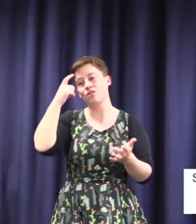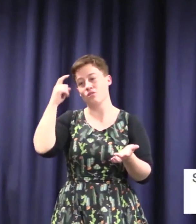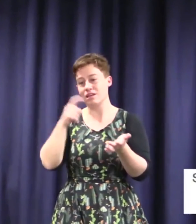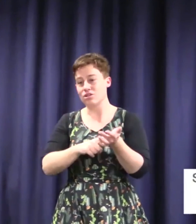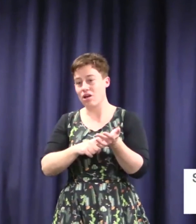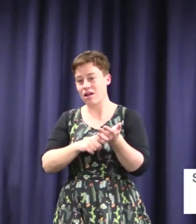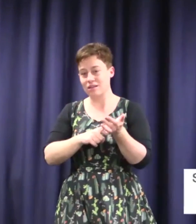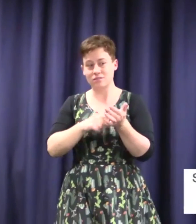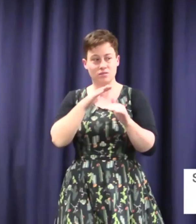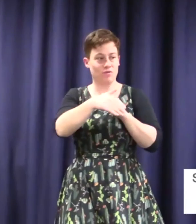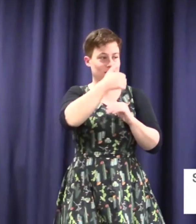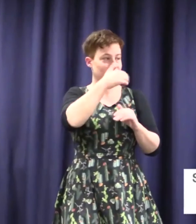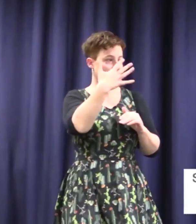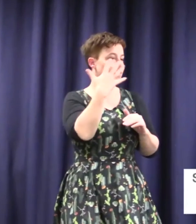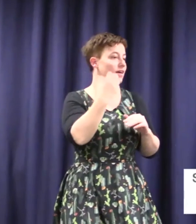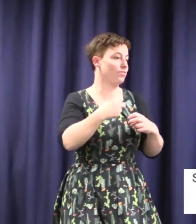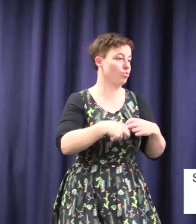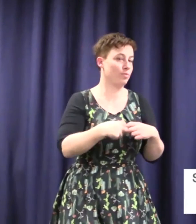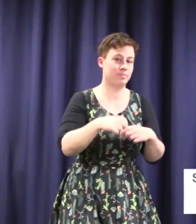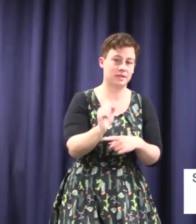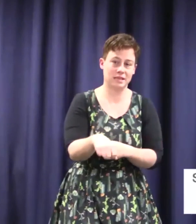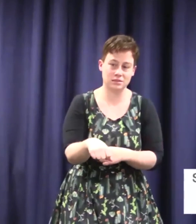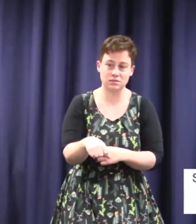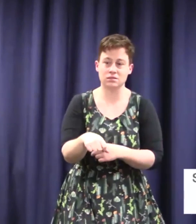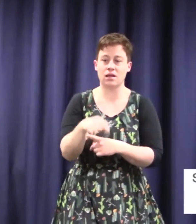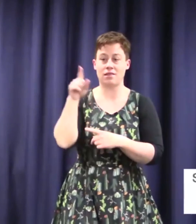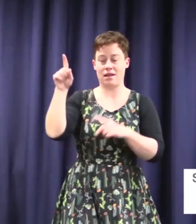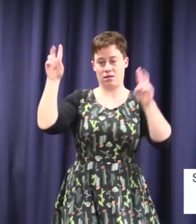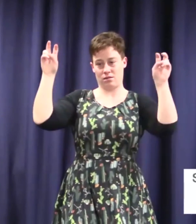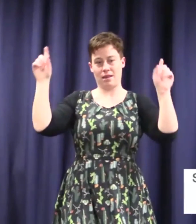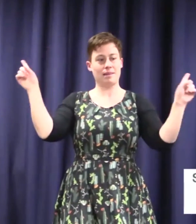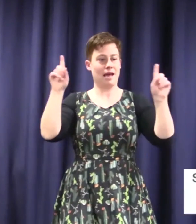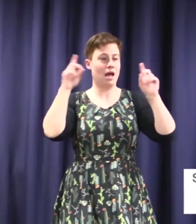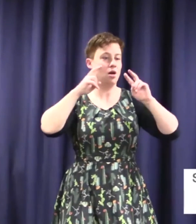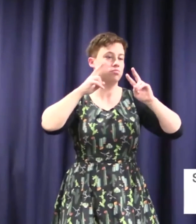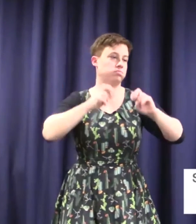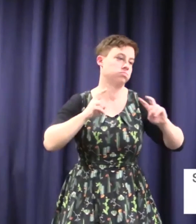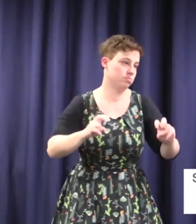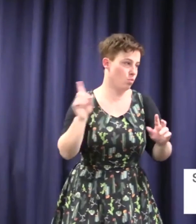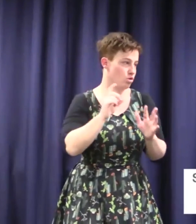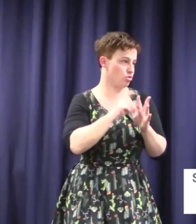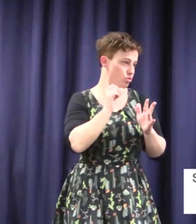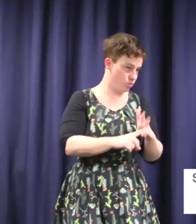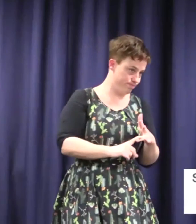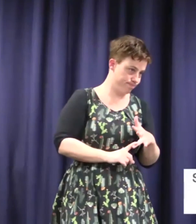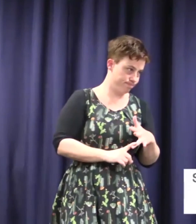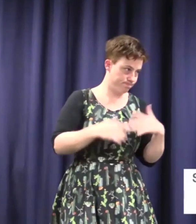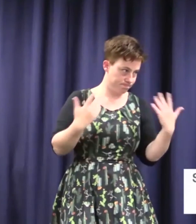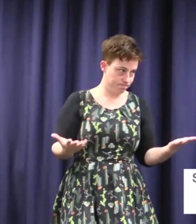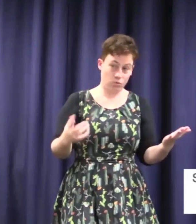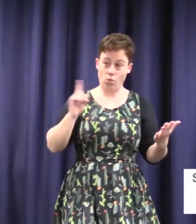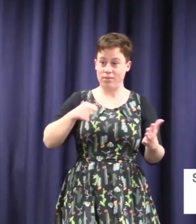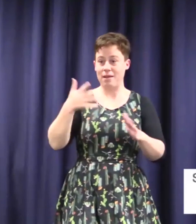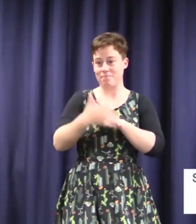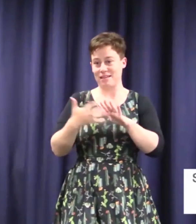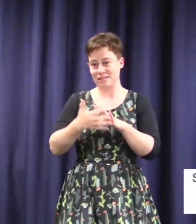the NDIA, and he recognised and acknowledged that those who are over 65 will face serious